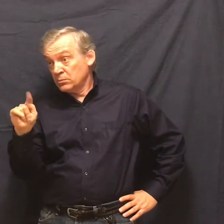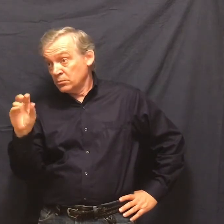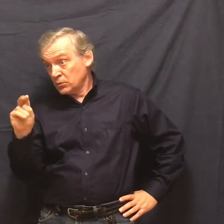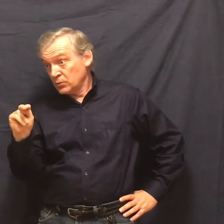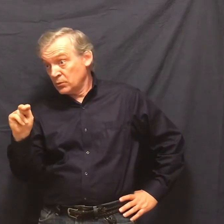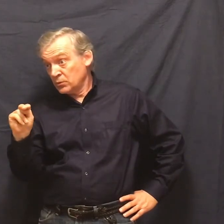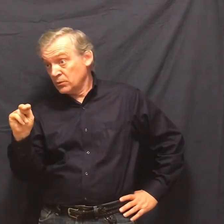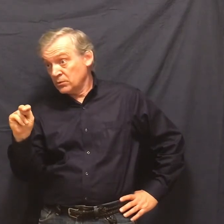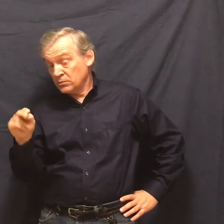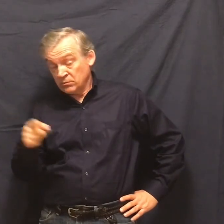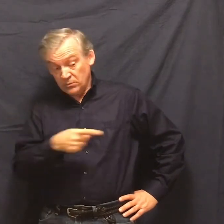This here's Lenny Small.